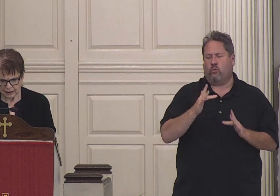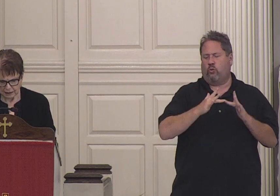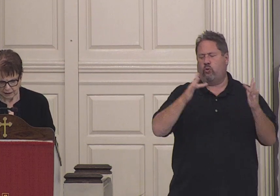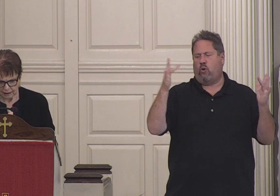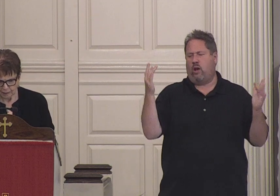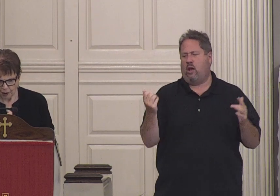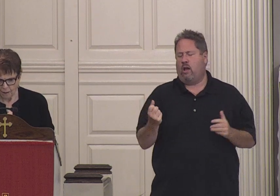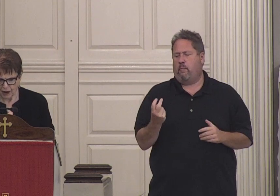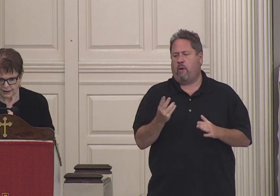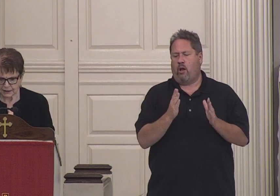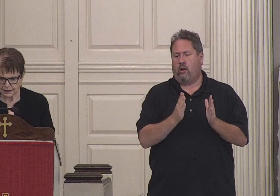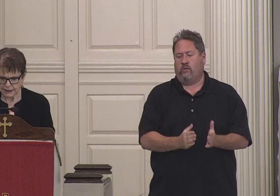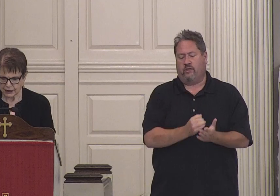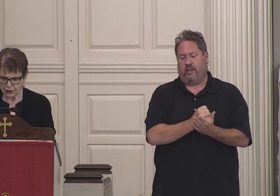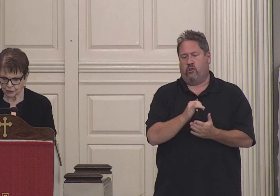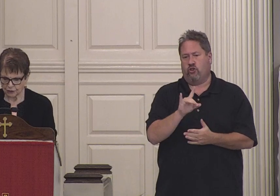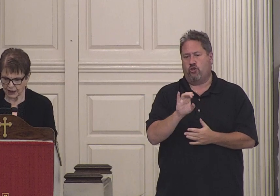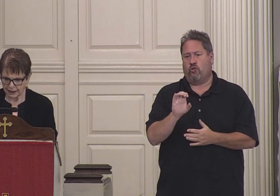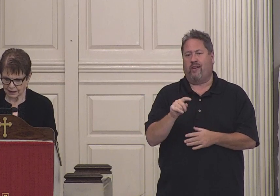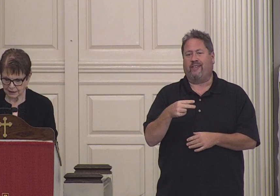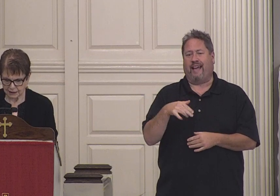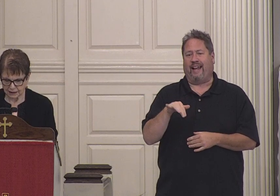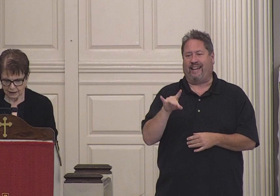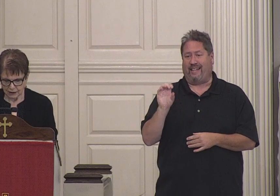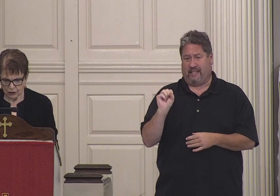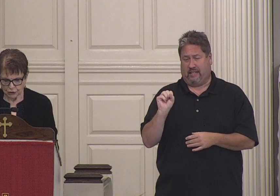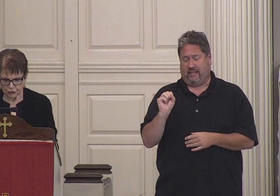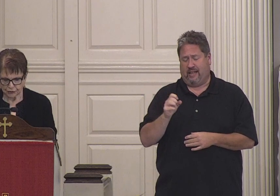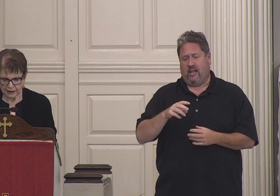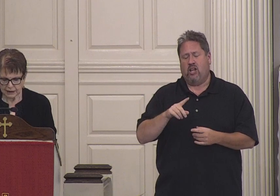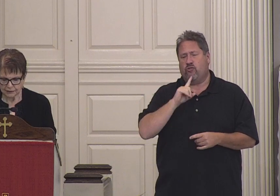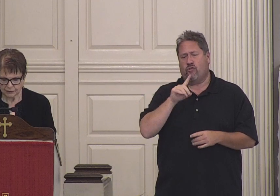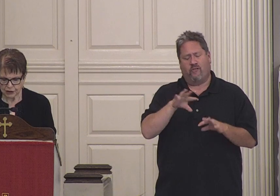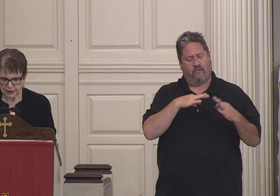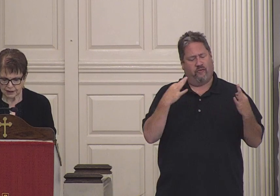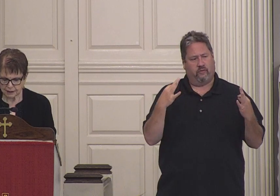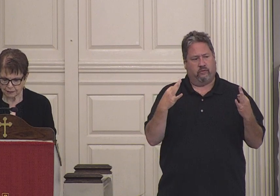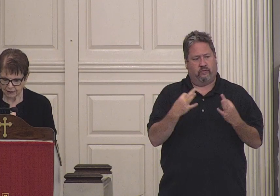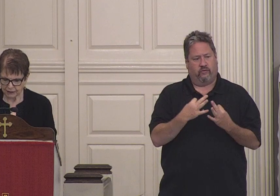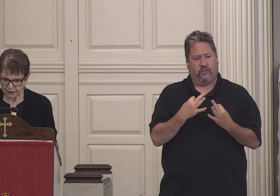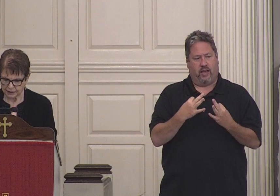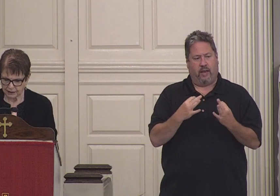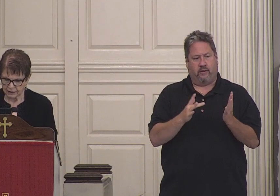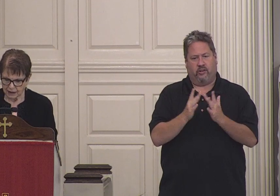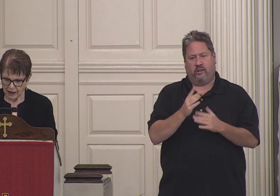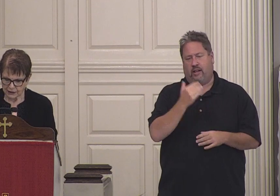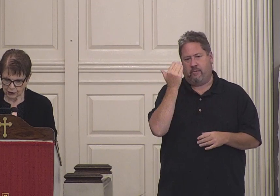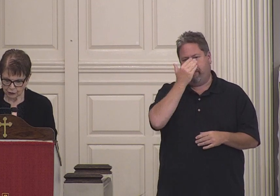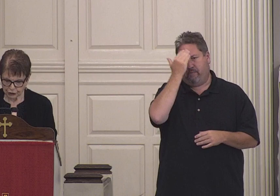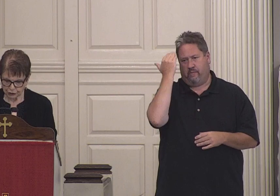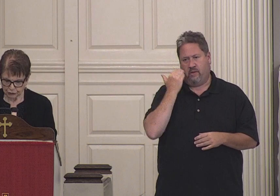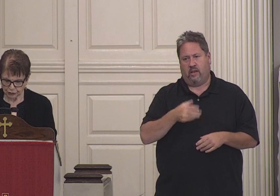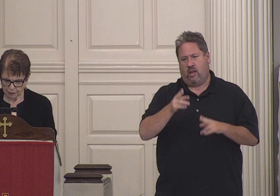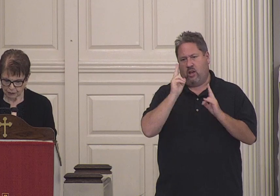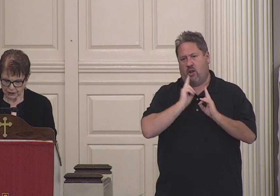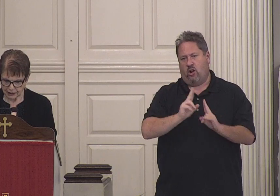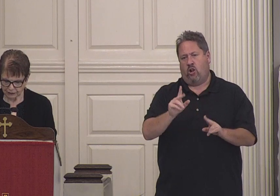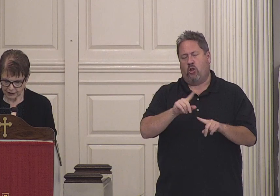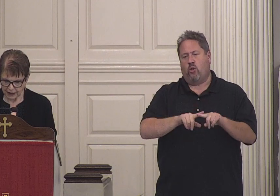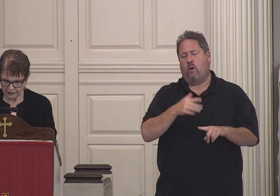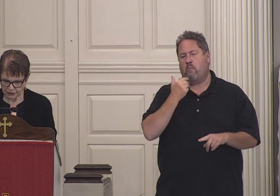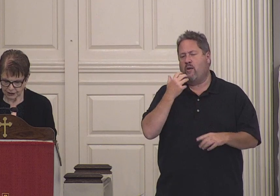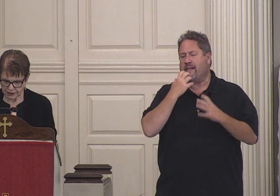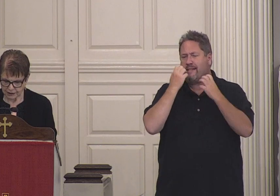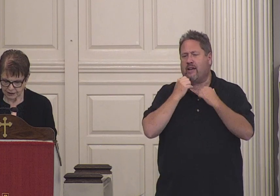glorious Apostle St. Jude Thaddeus, true relative of Jesus and Mary, I salute you through the most